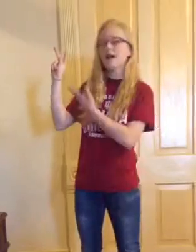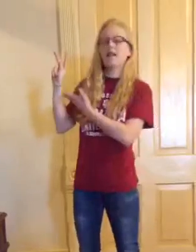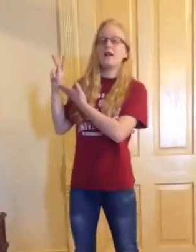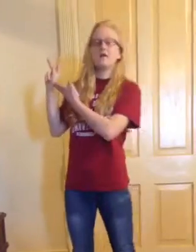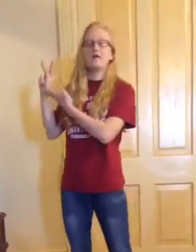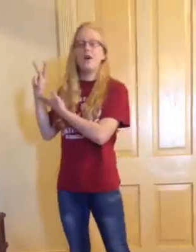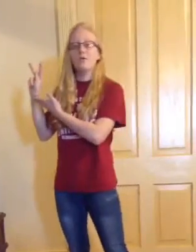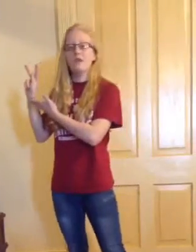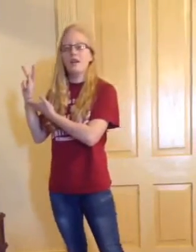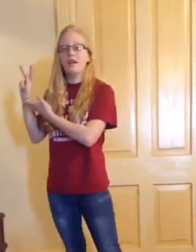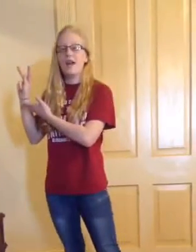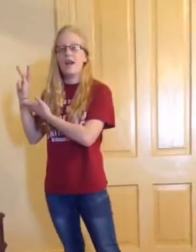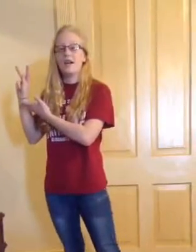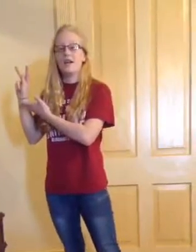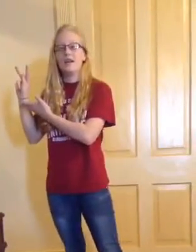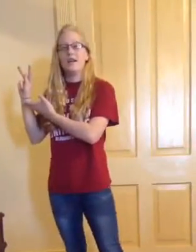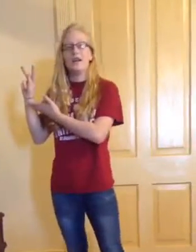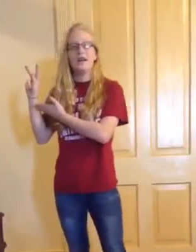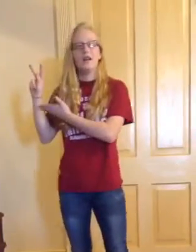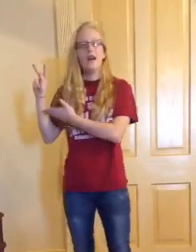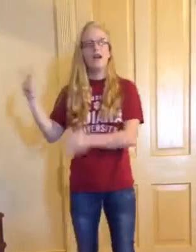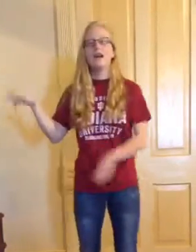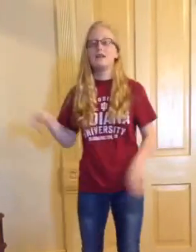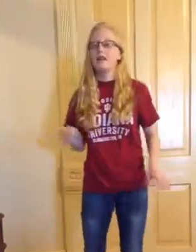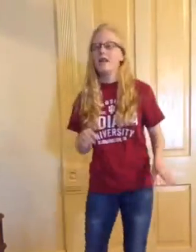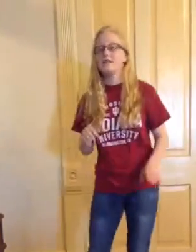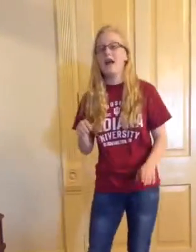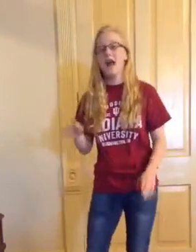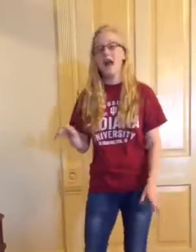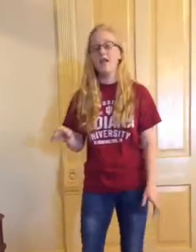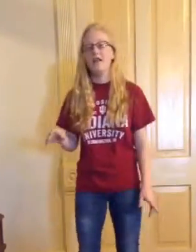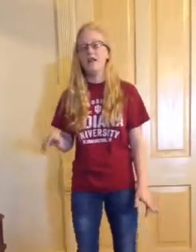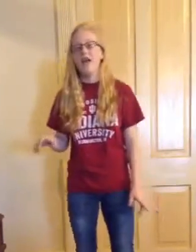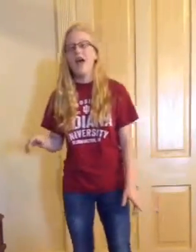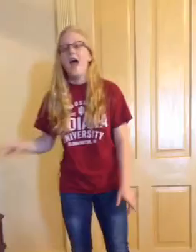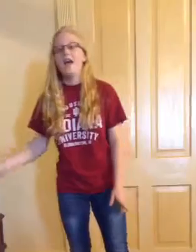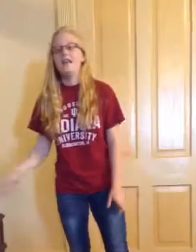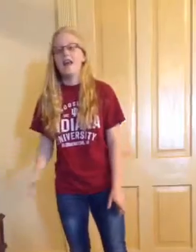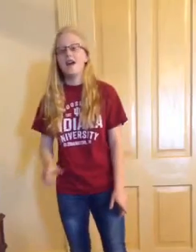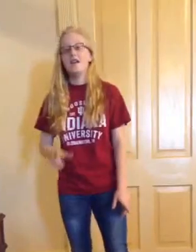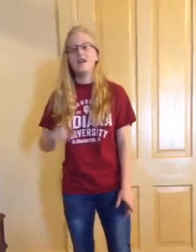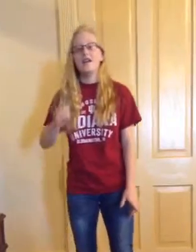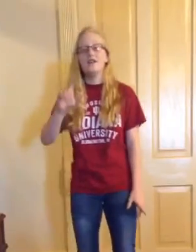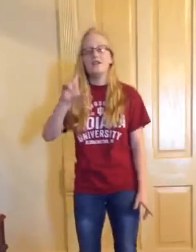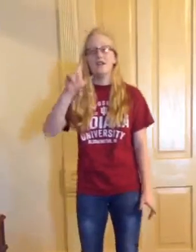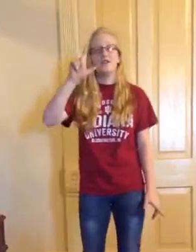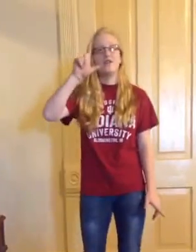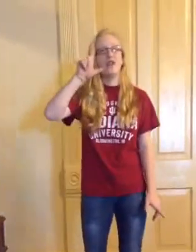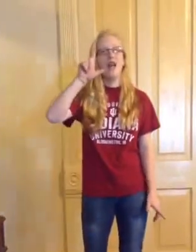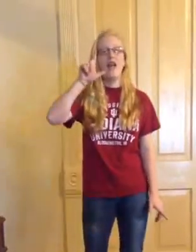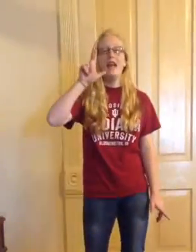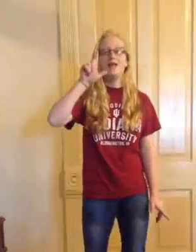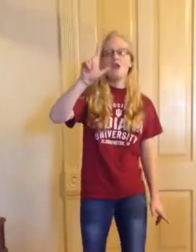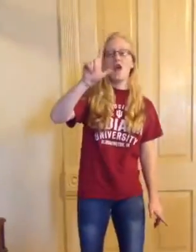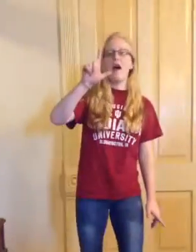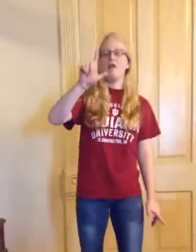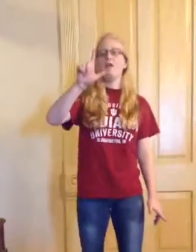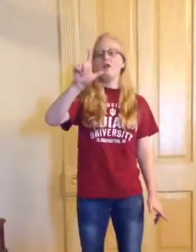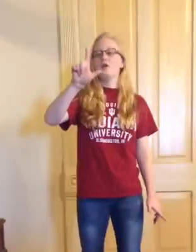like so, to get K. Next is L, and L is just an L